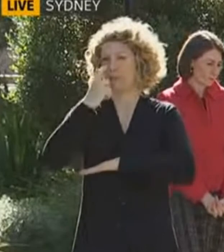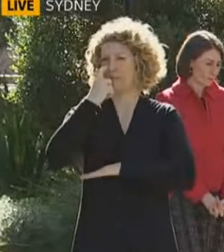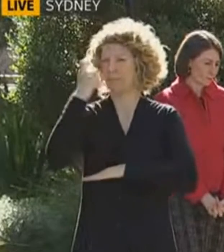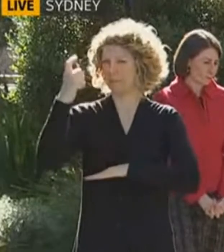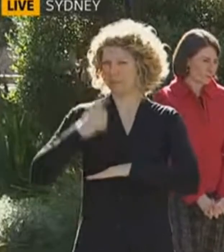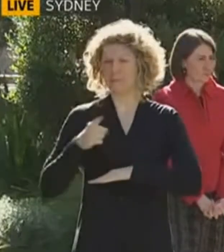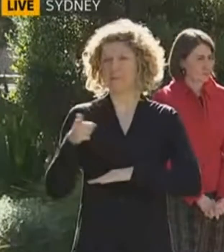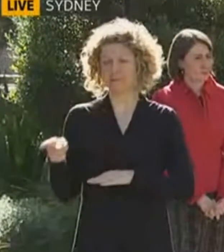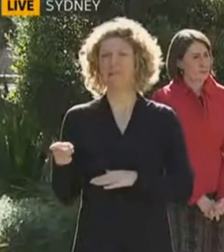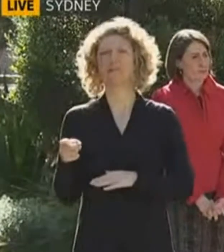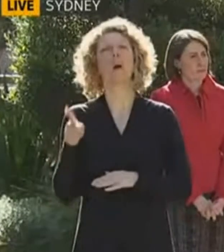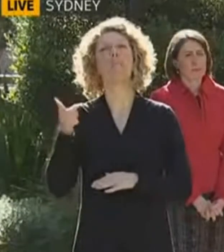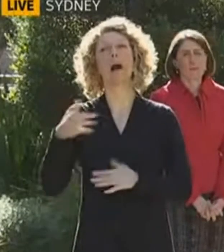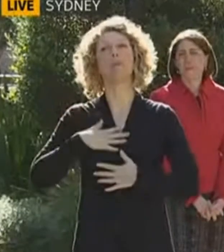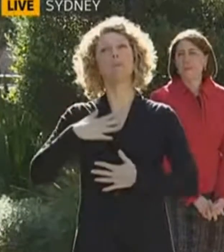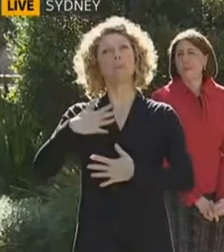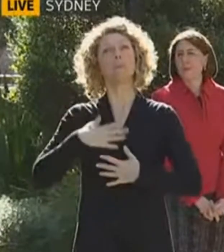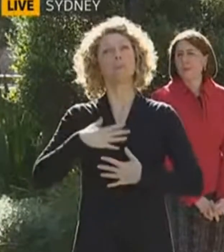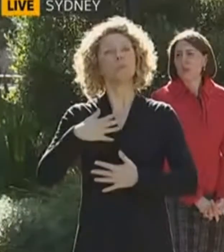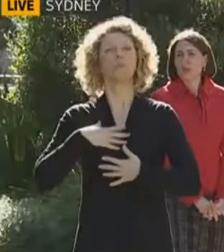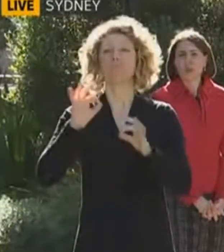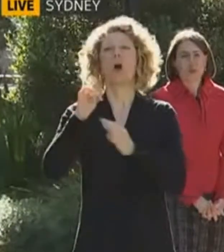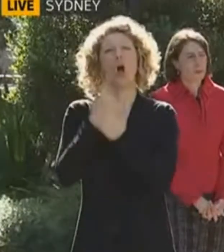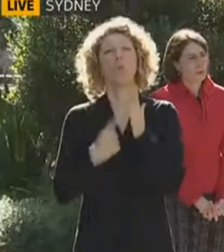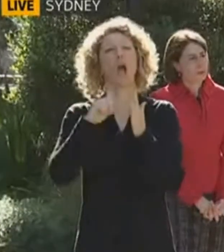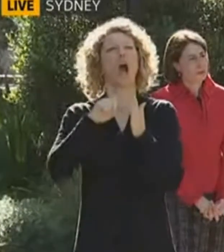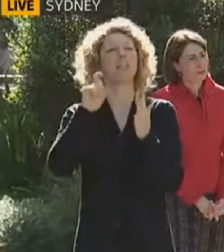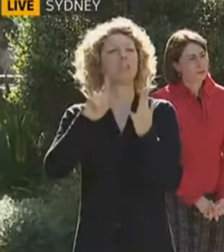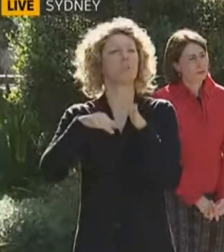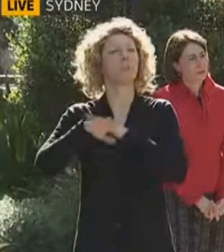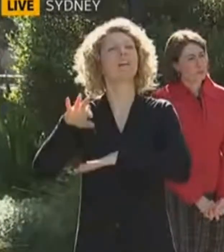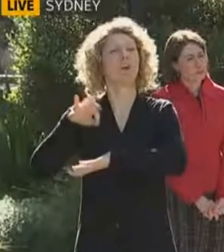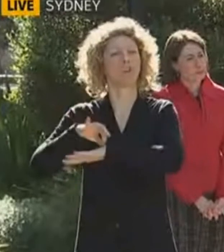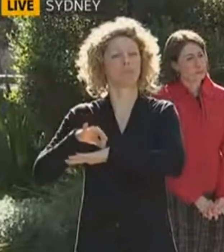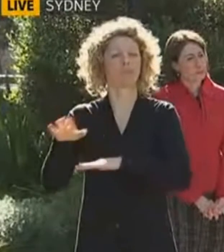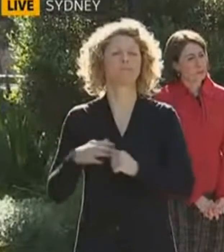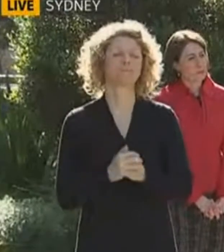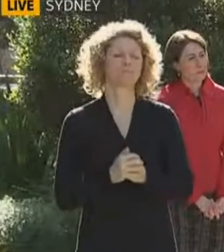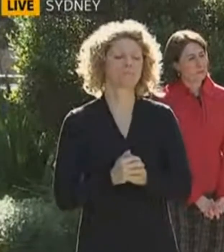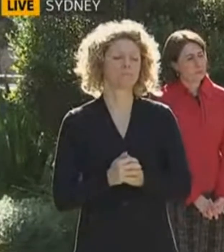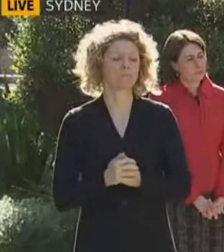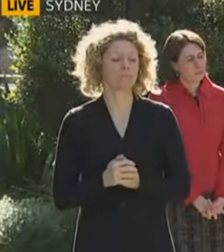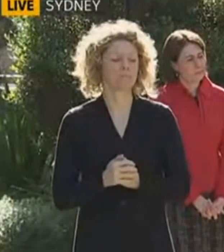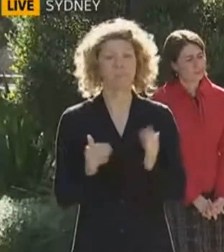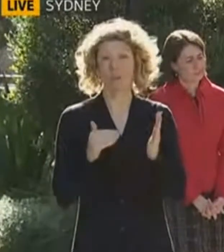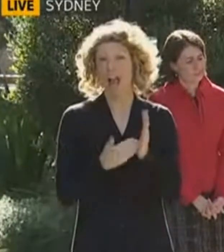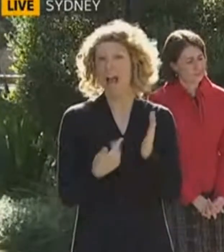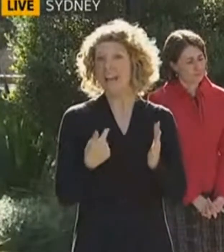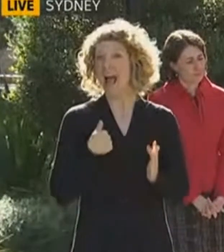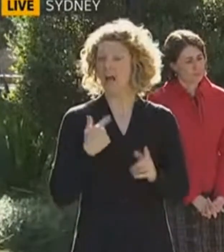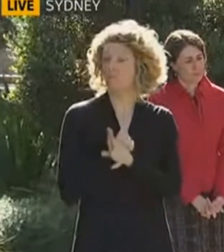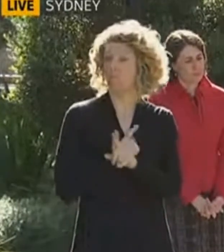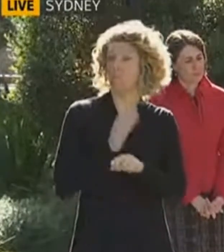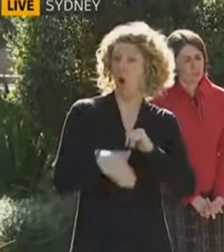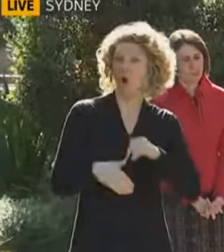and this person does not require a ventilator. In relation to the current settings, we are advising that anyone